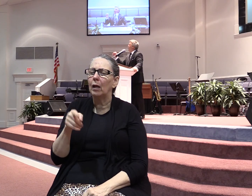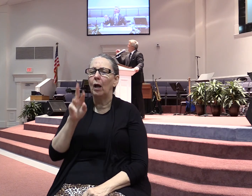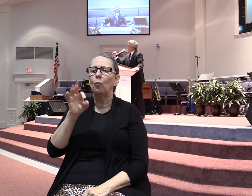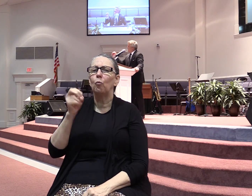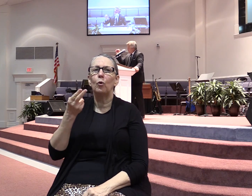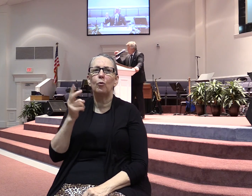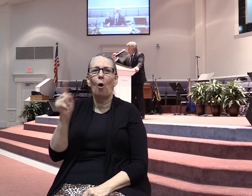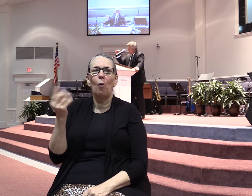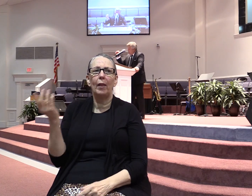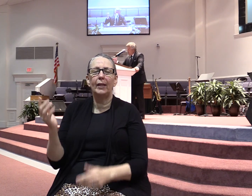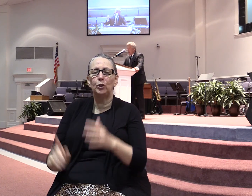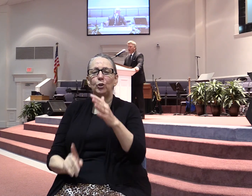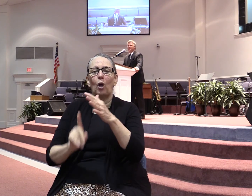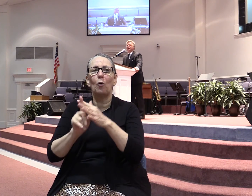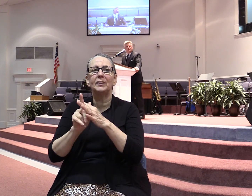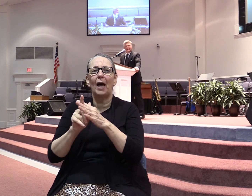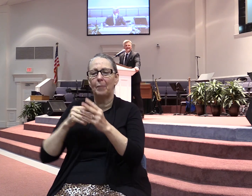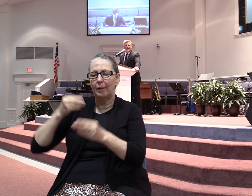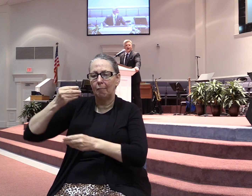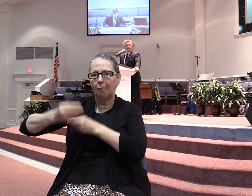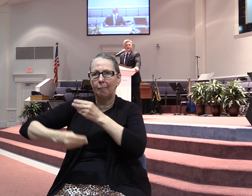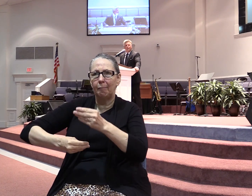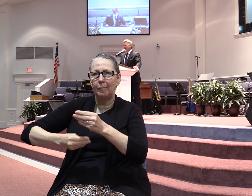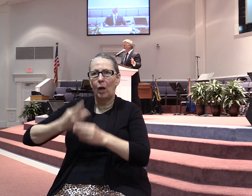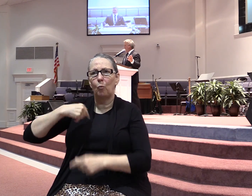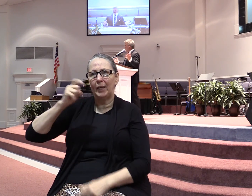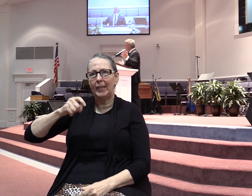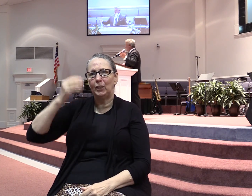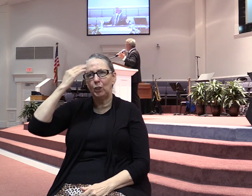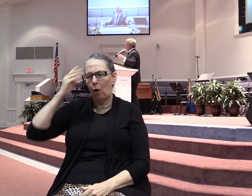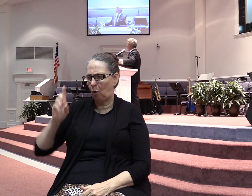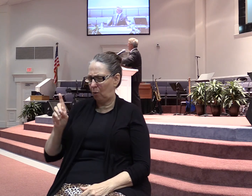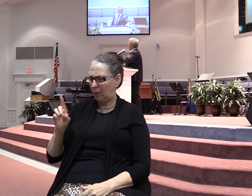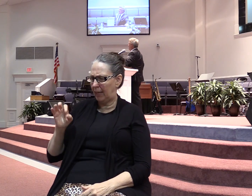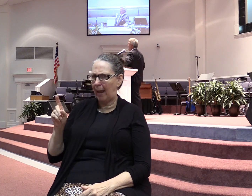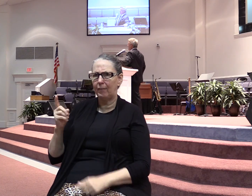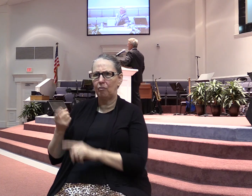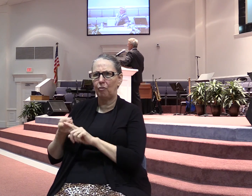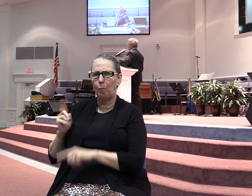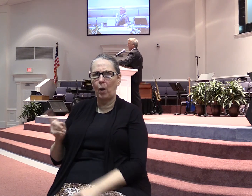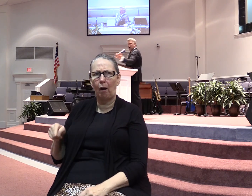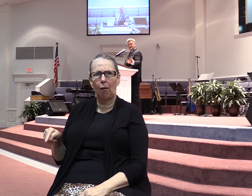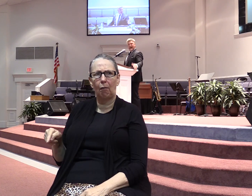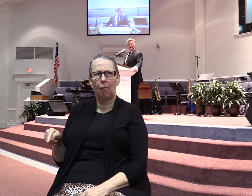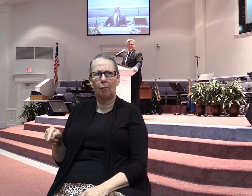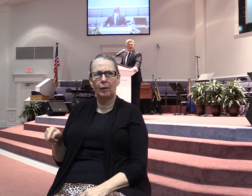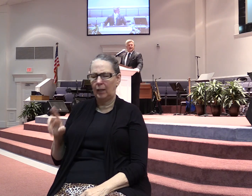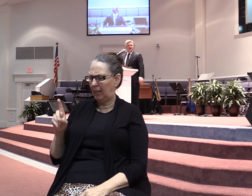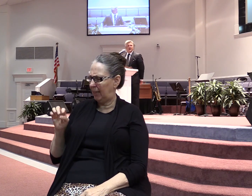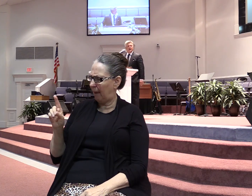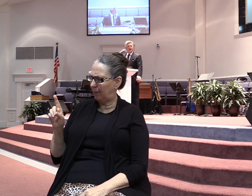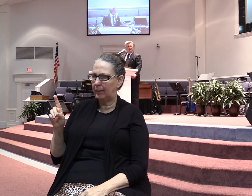Ruth only enters the biblical chronicle because we need to know, where did David come from? Right. Who's